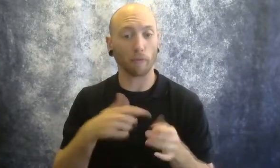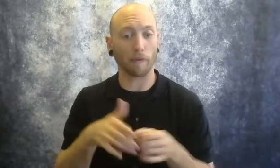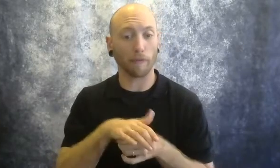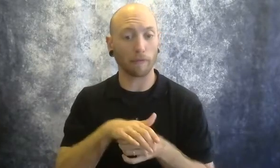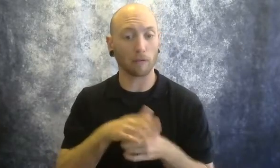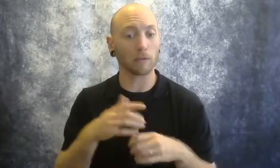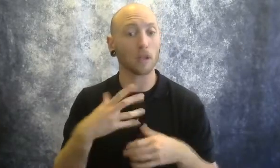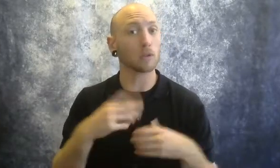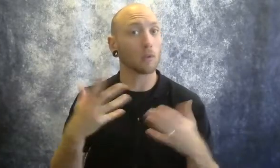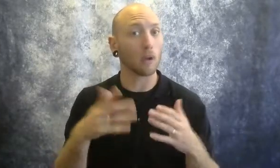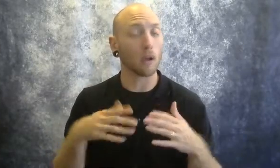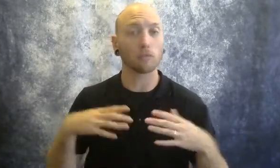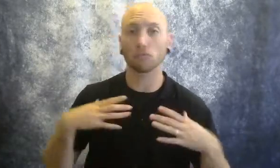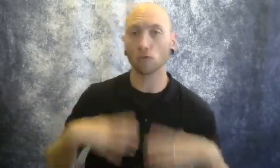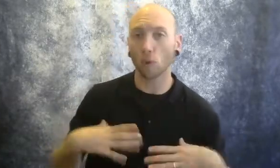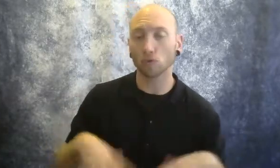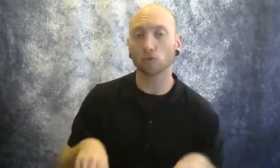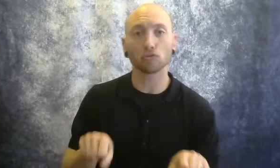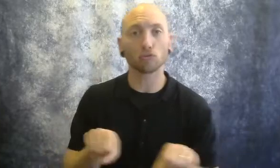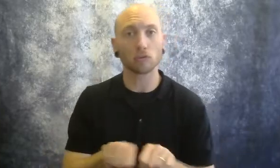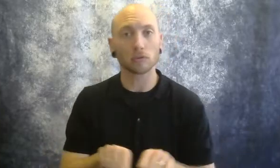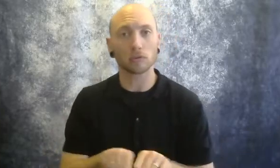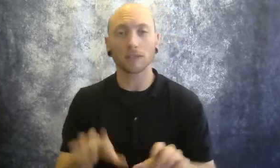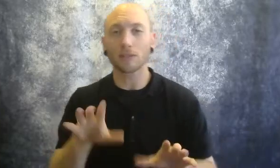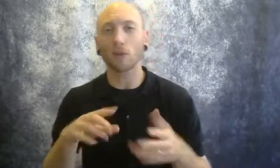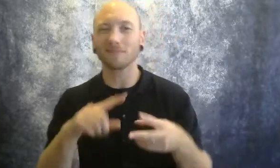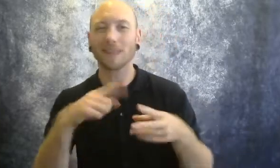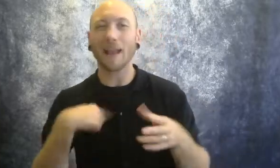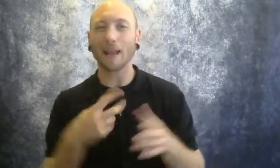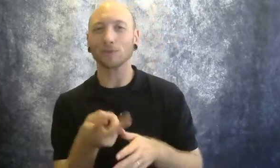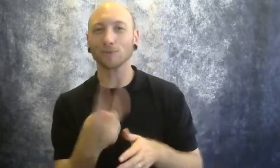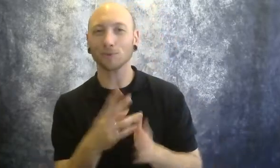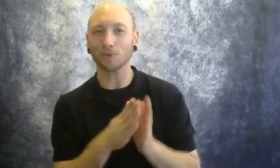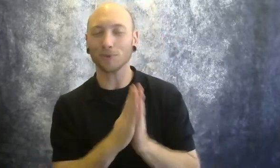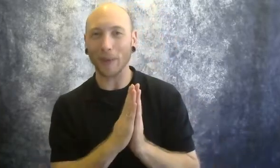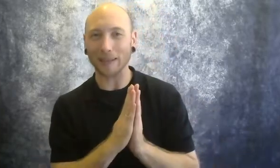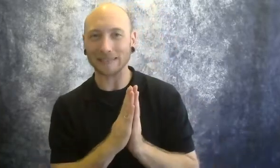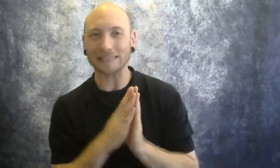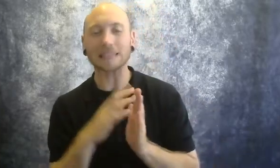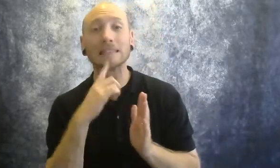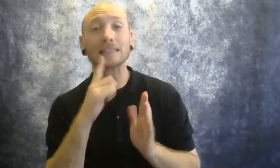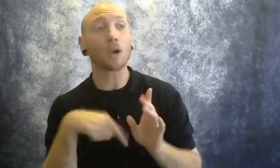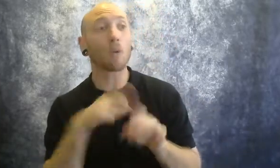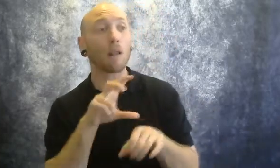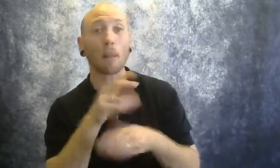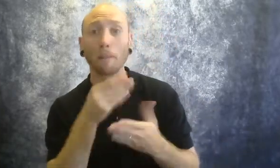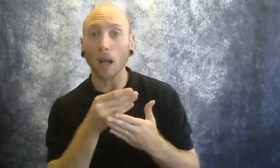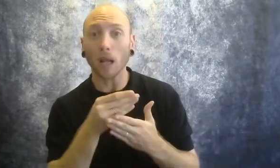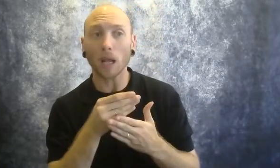We're covering their expenses, which will likely include clothing and shoes, okay? And I had asked him to give